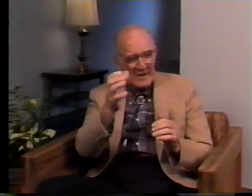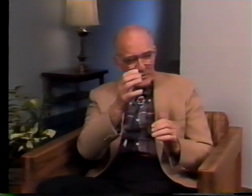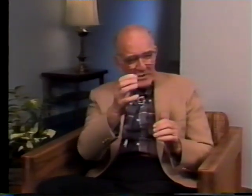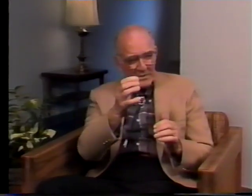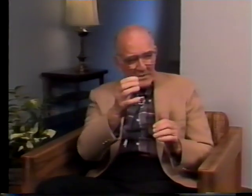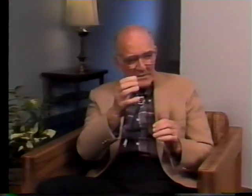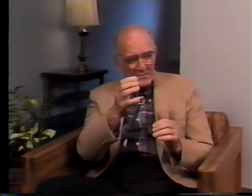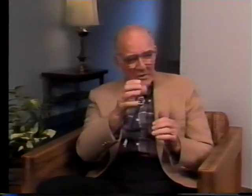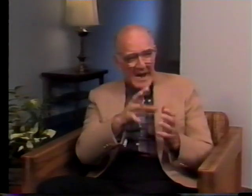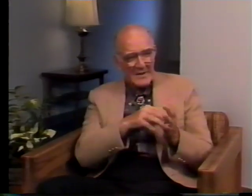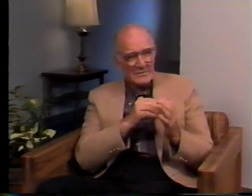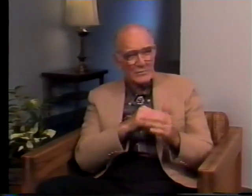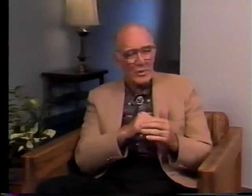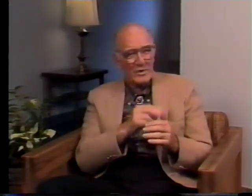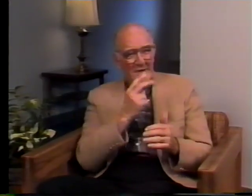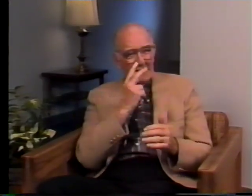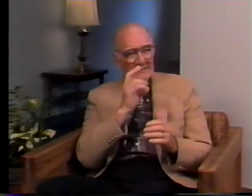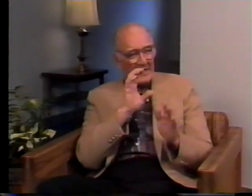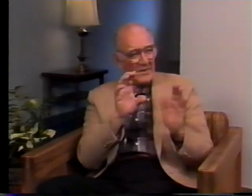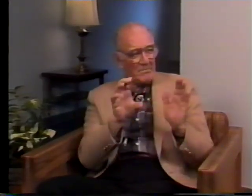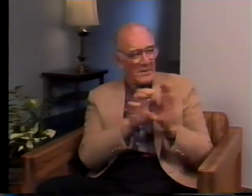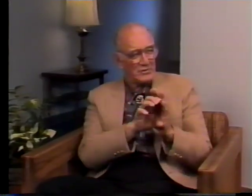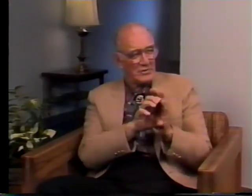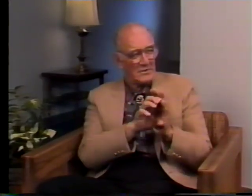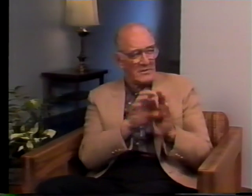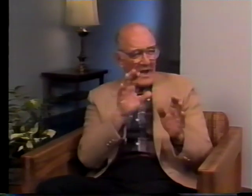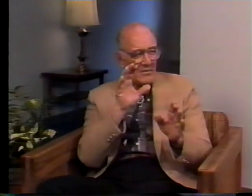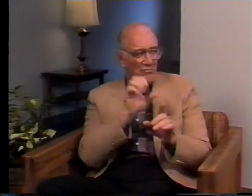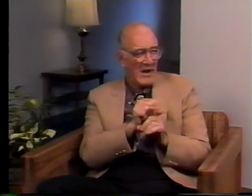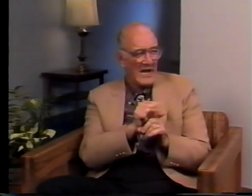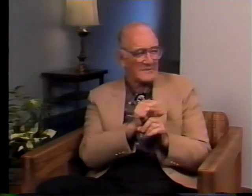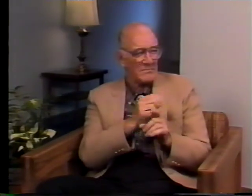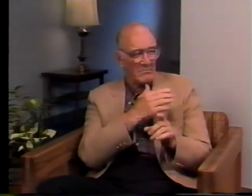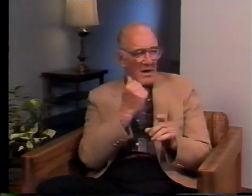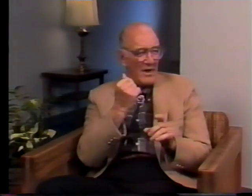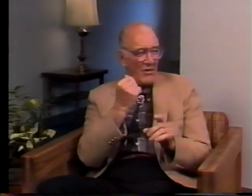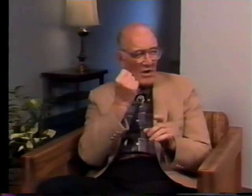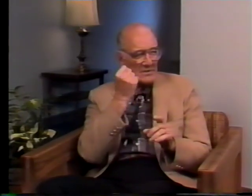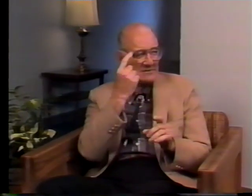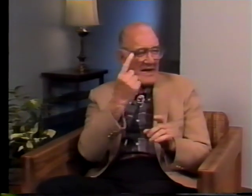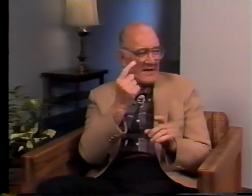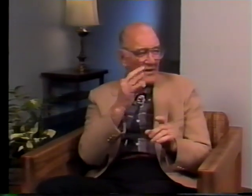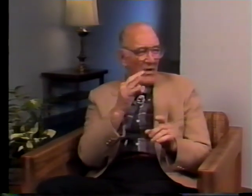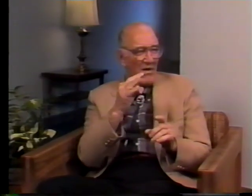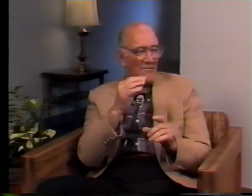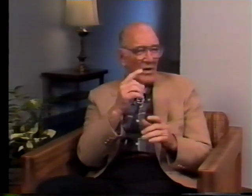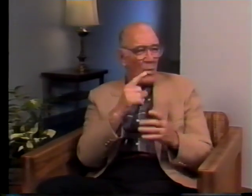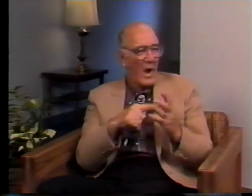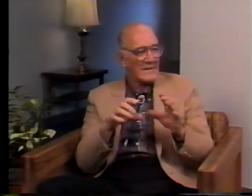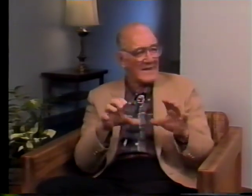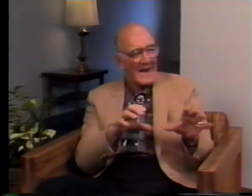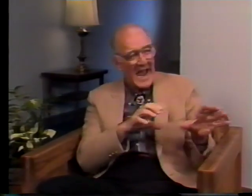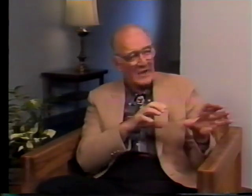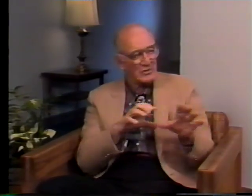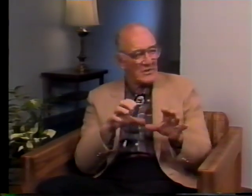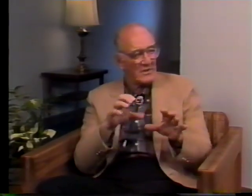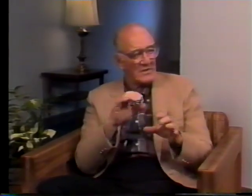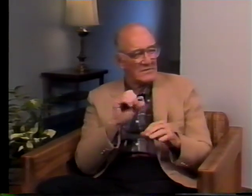conceptualization so that the student can see the picture and grasp a better understanding of what the action